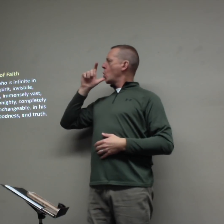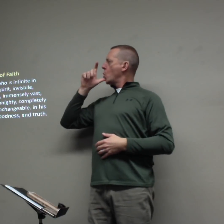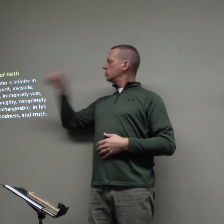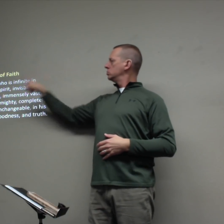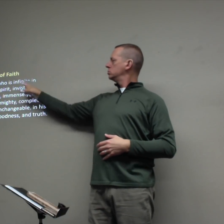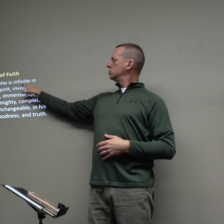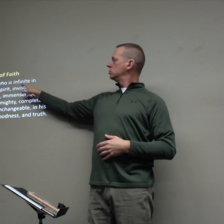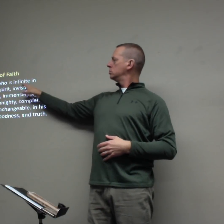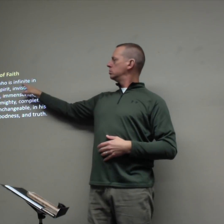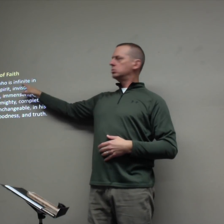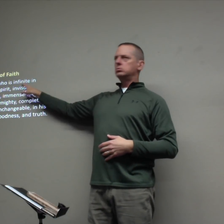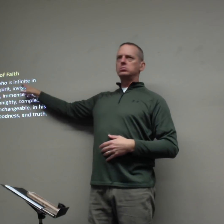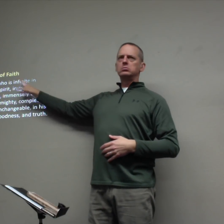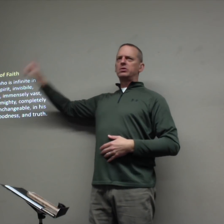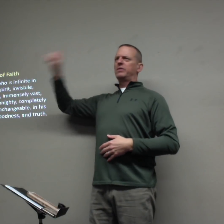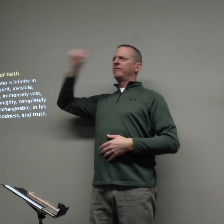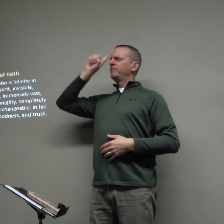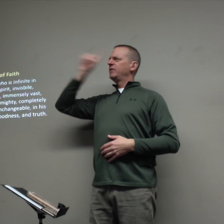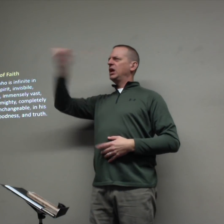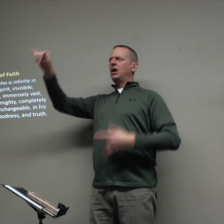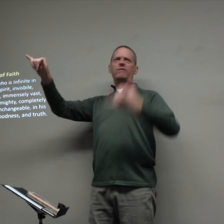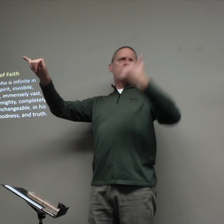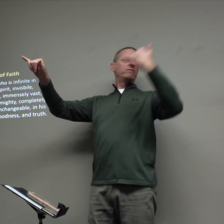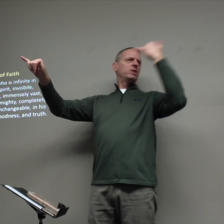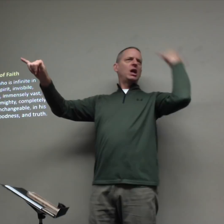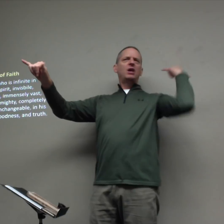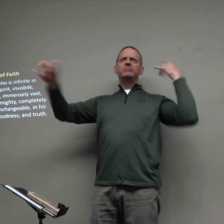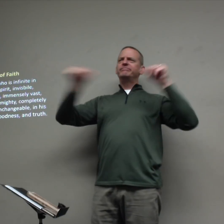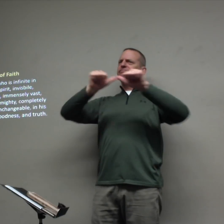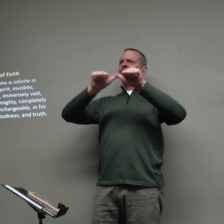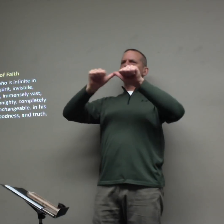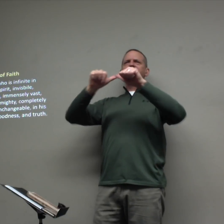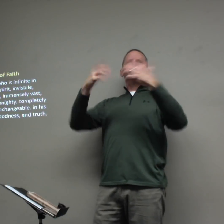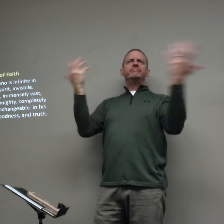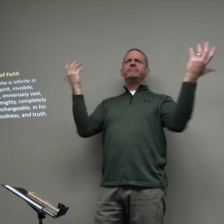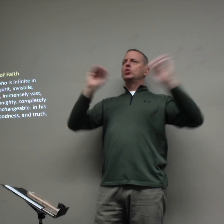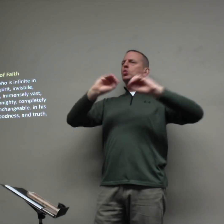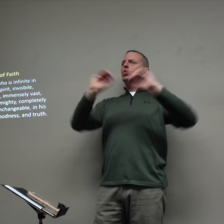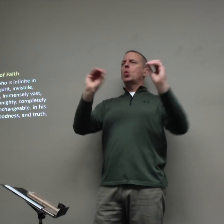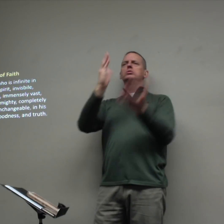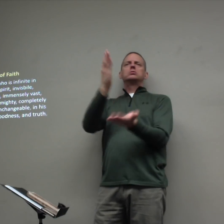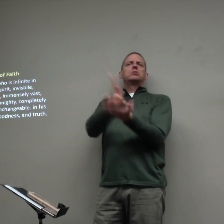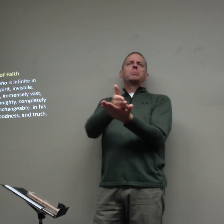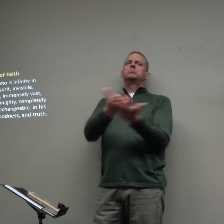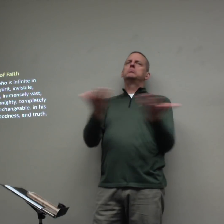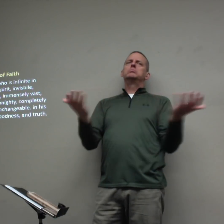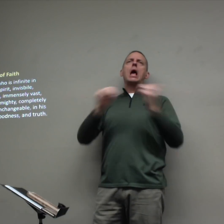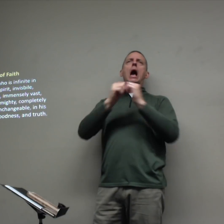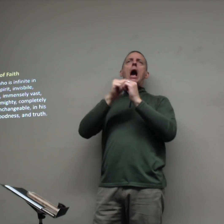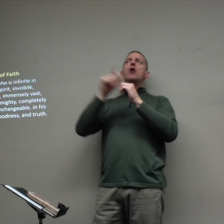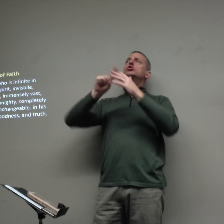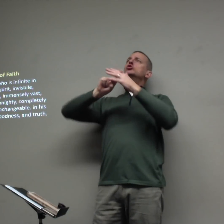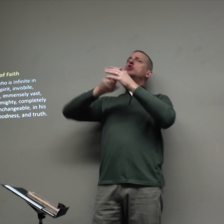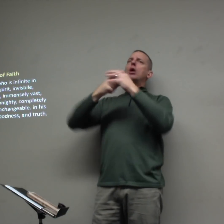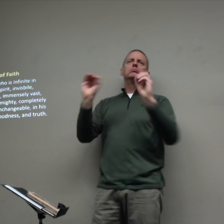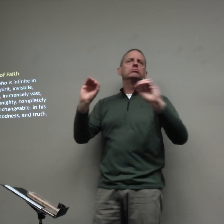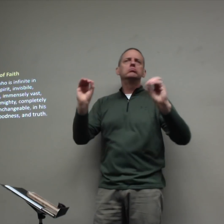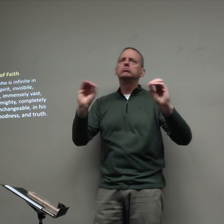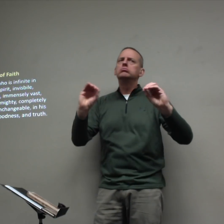who is infinite. So, forever, infinity, forward and backward. There's no stop. There's no